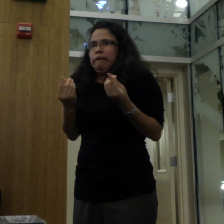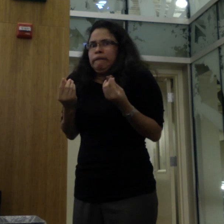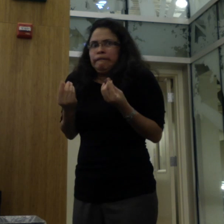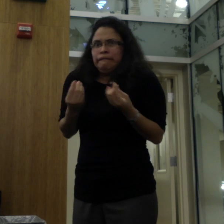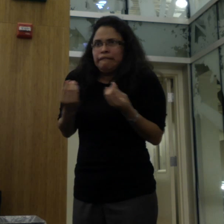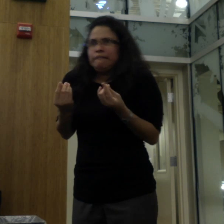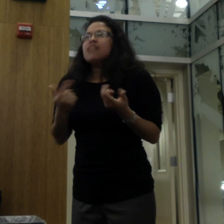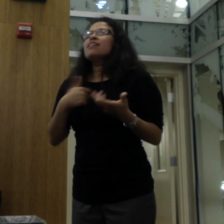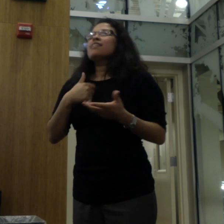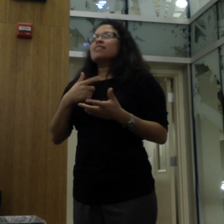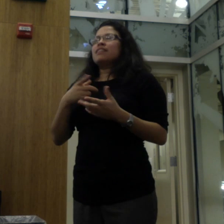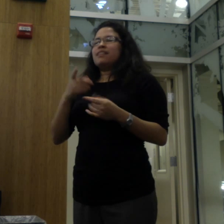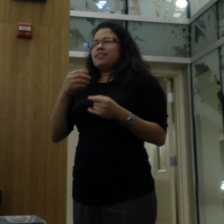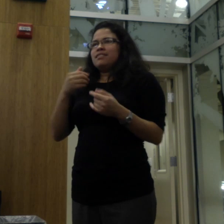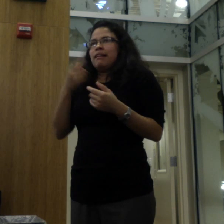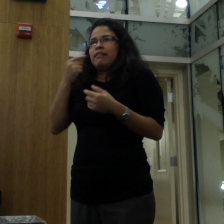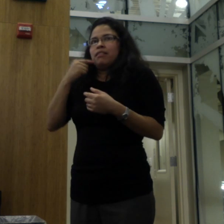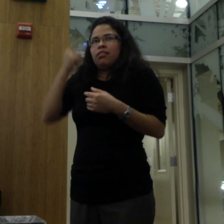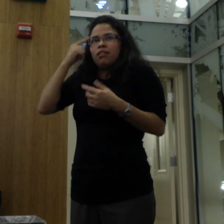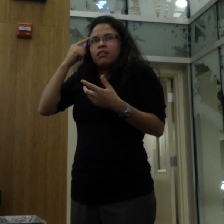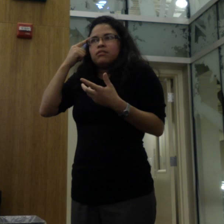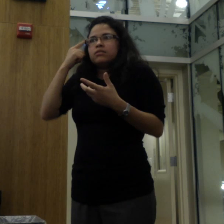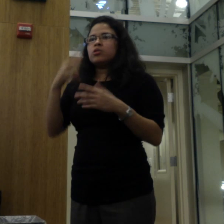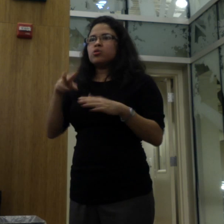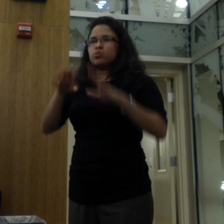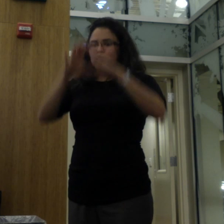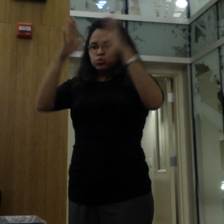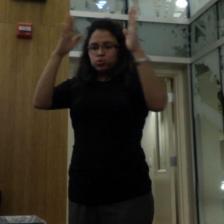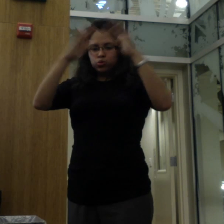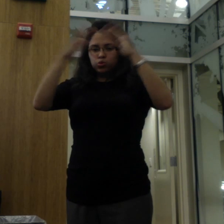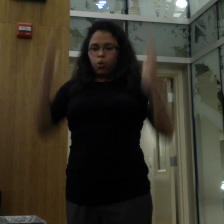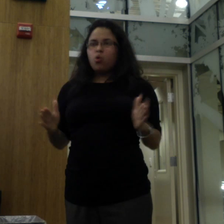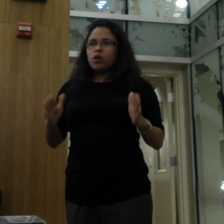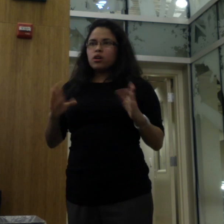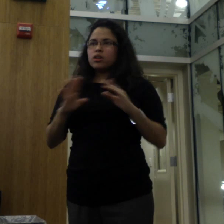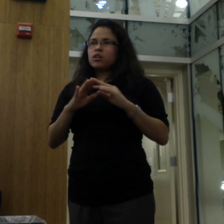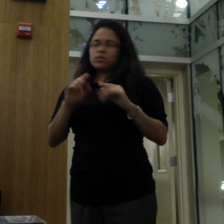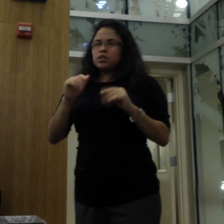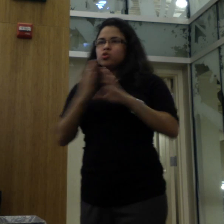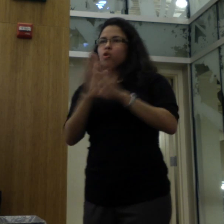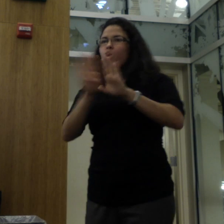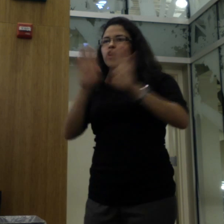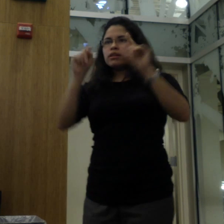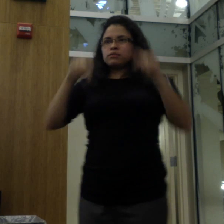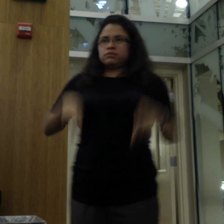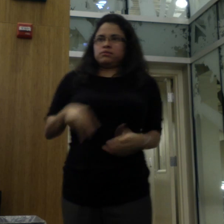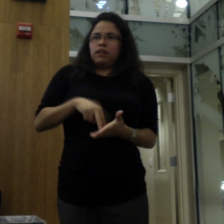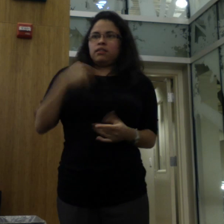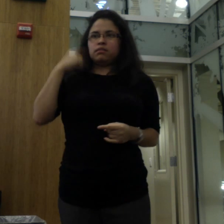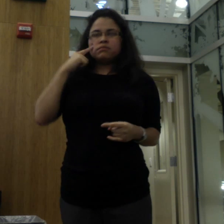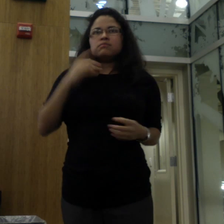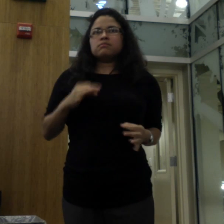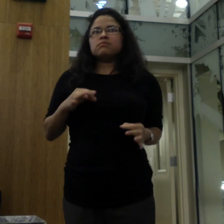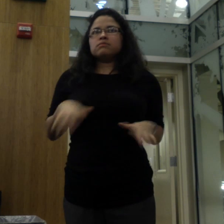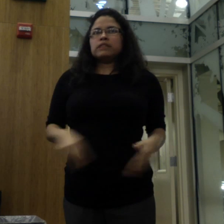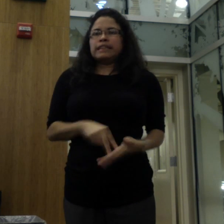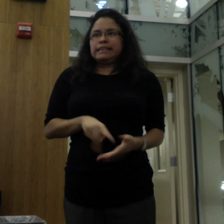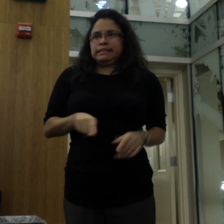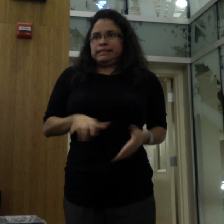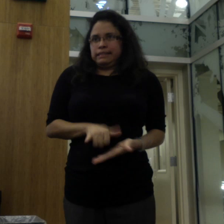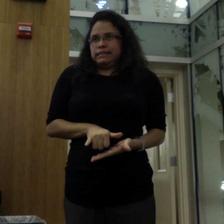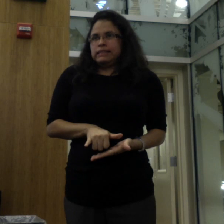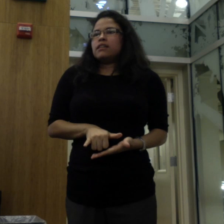I must have heard go to the door jamb, so that's where I went. And then I asked folks later, and they said, yeah, that's a good spot. Something about the